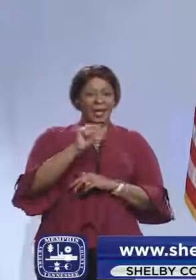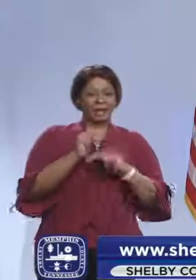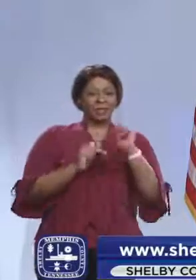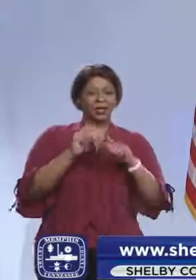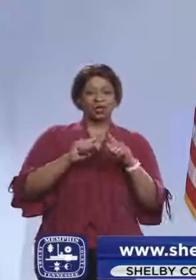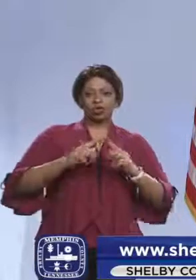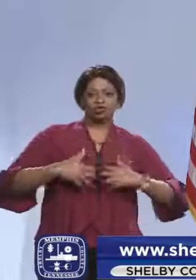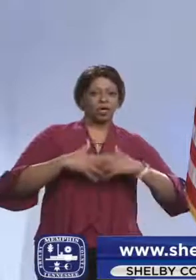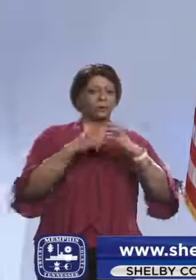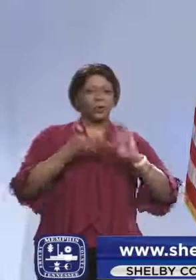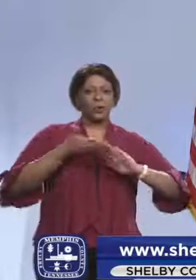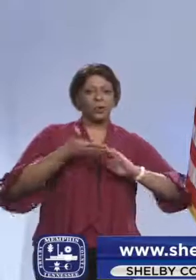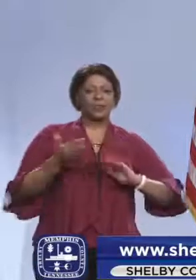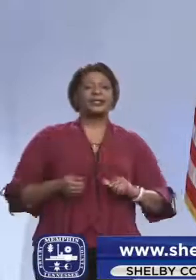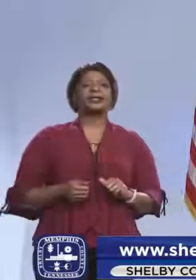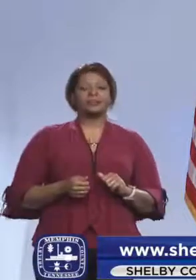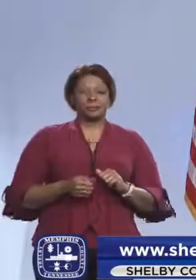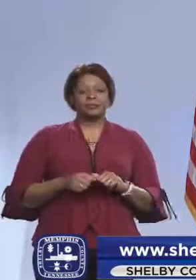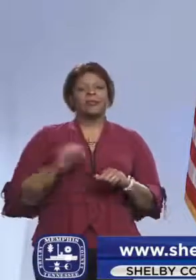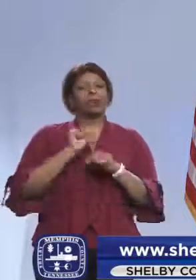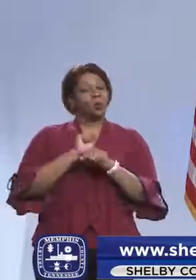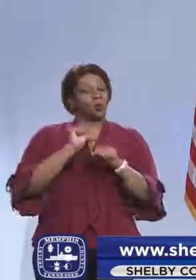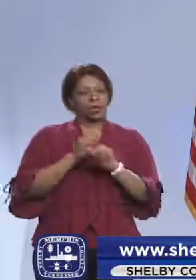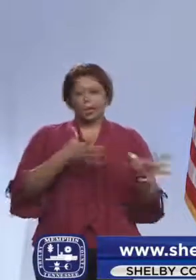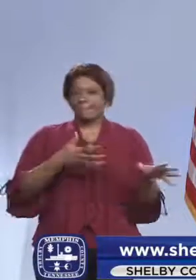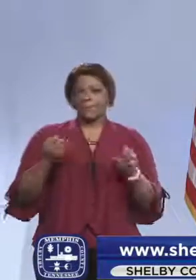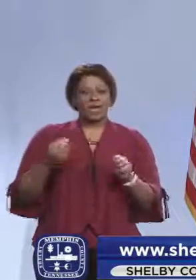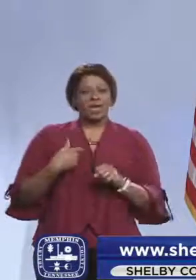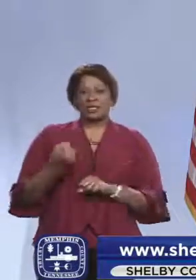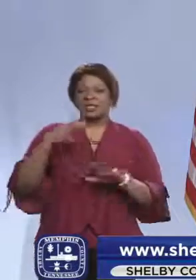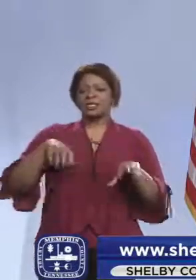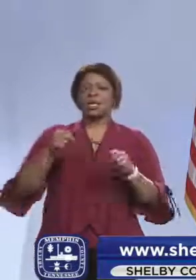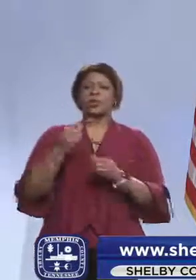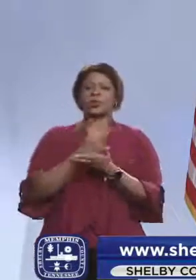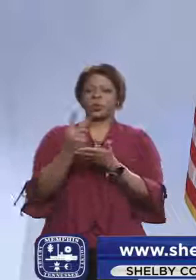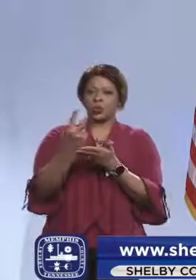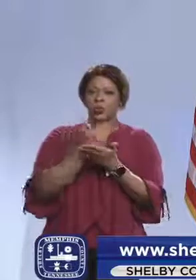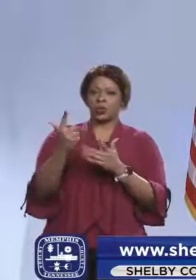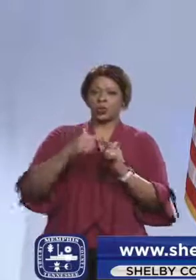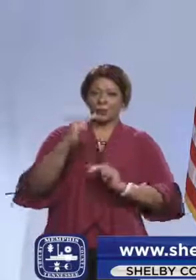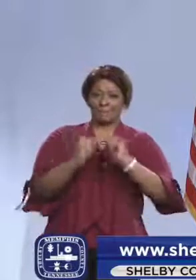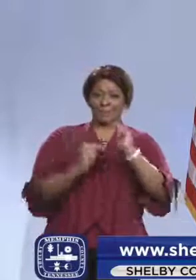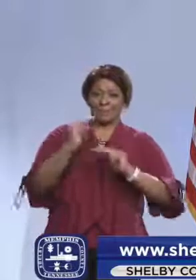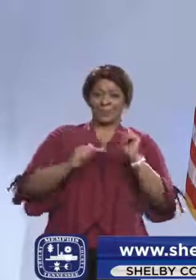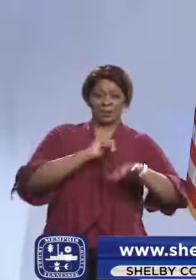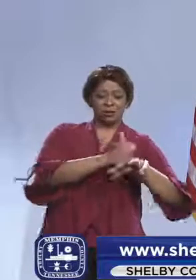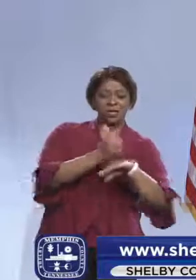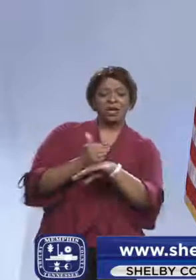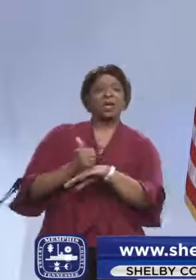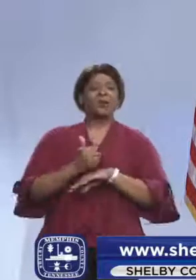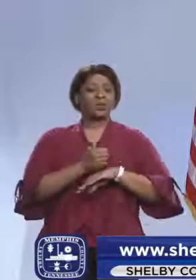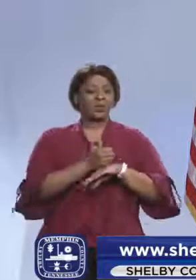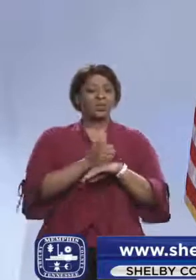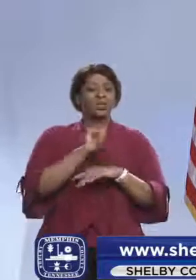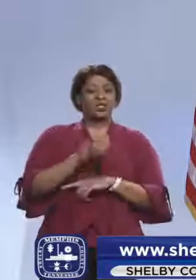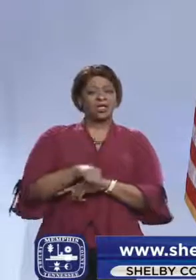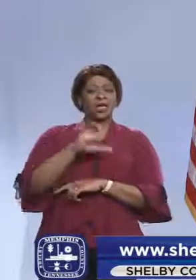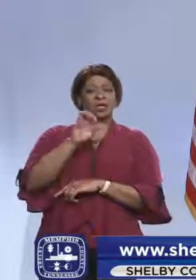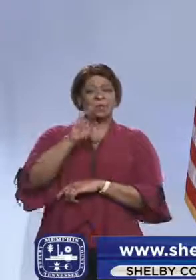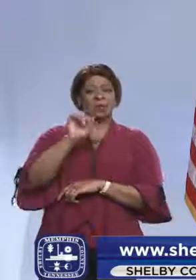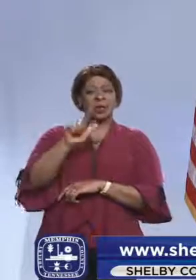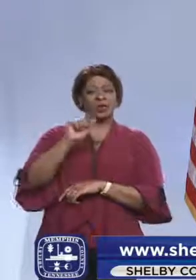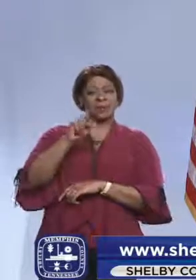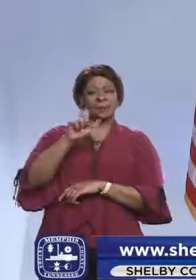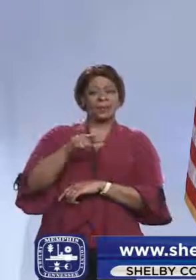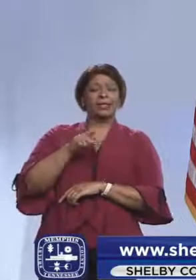online? They will work immediately. As I understand, it takes 2 to 3 weeks to build it out. And the Commercial Appeal site will